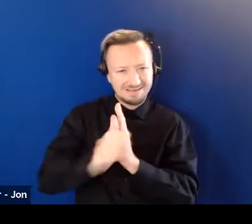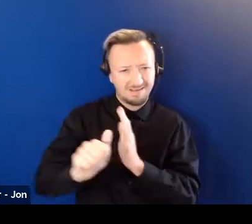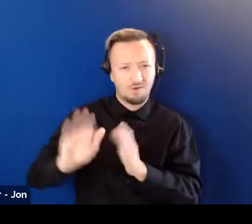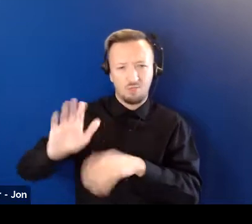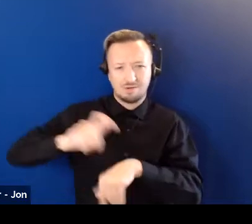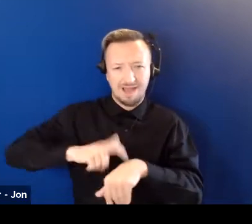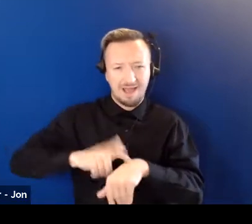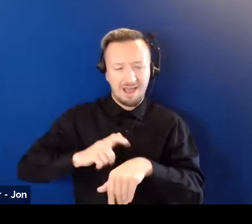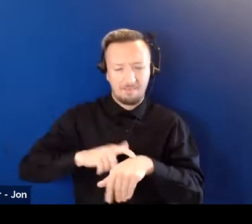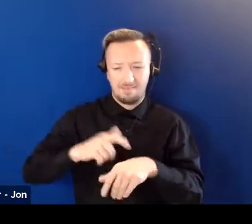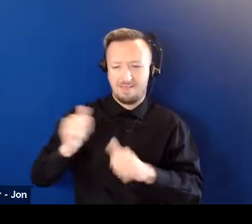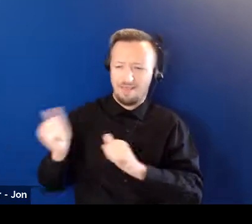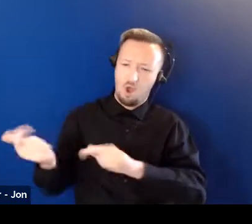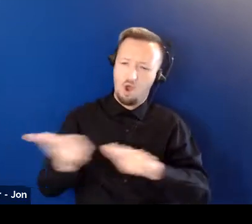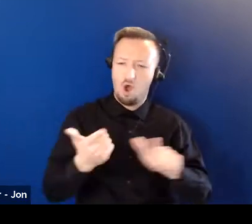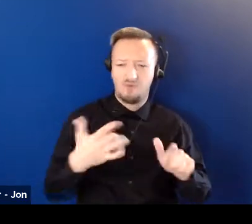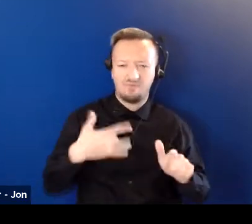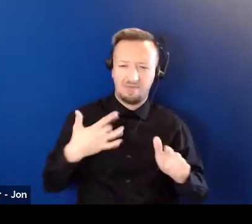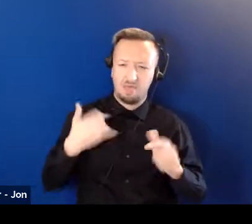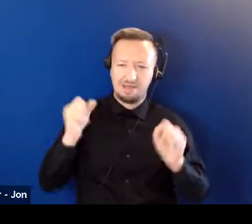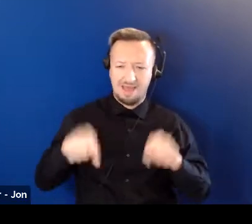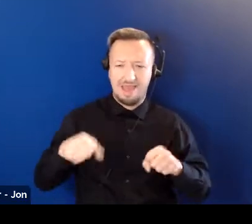contribute equally to the grant.